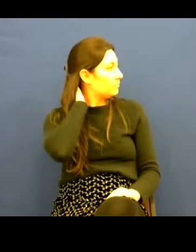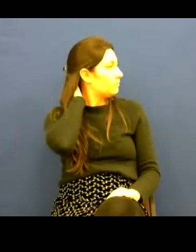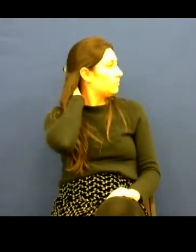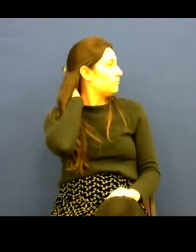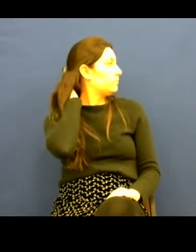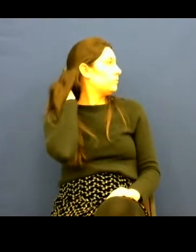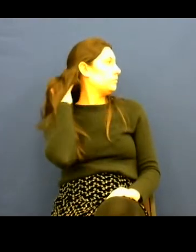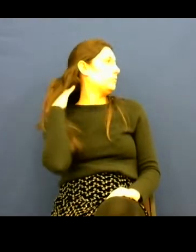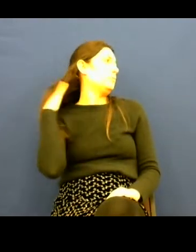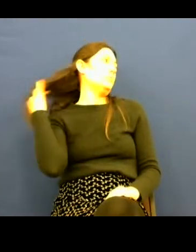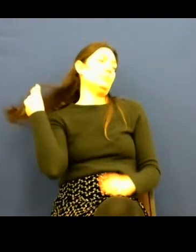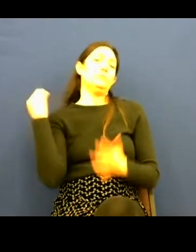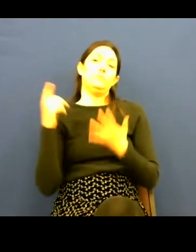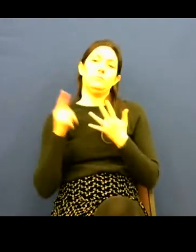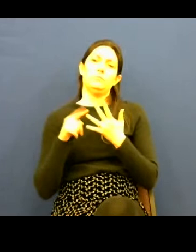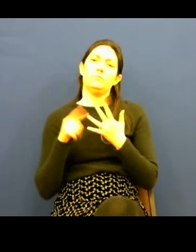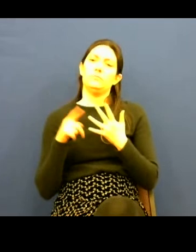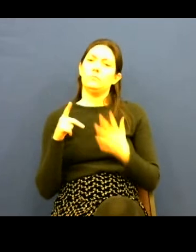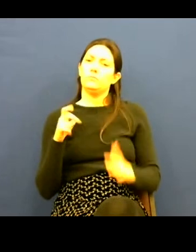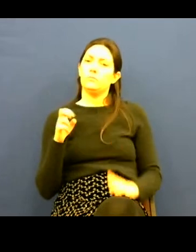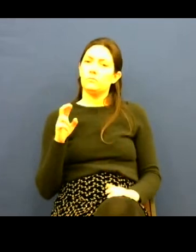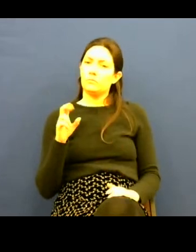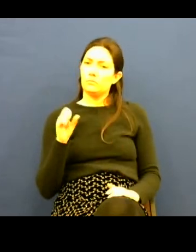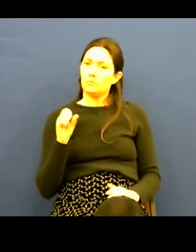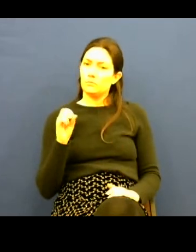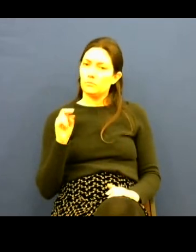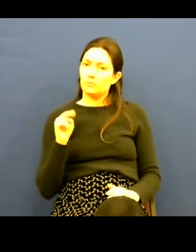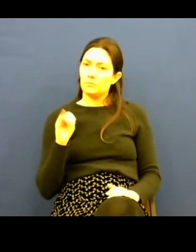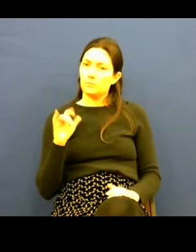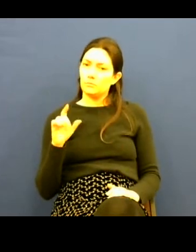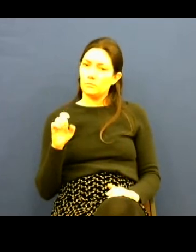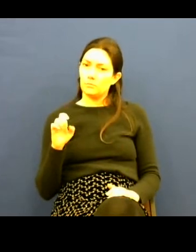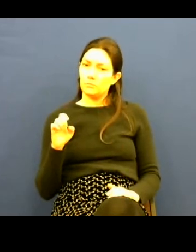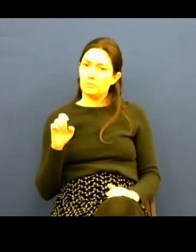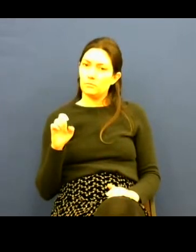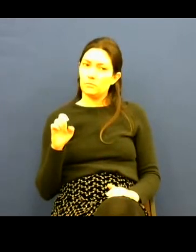You doing the personnel items before the bills payable?